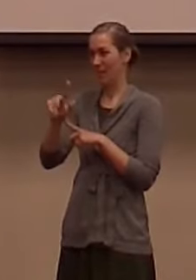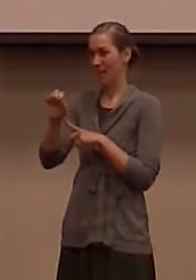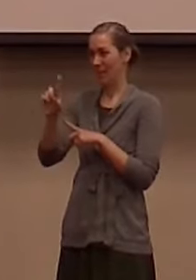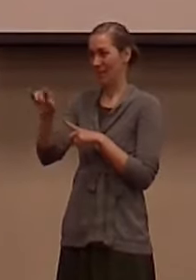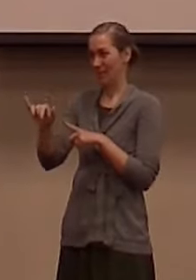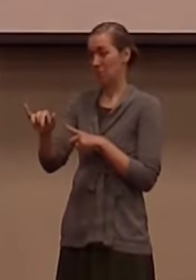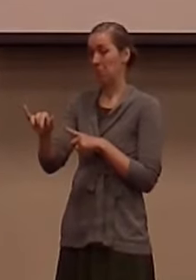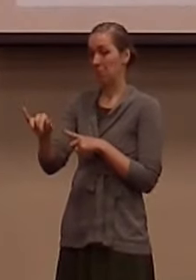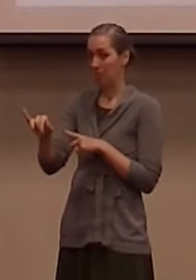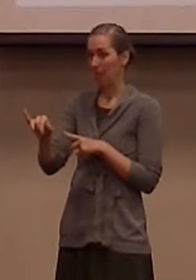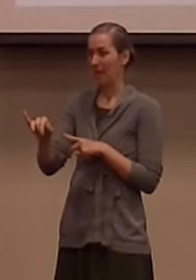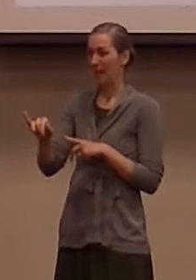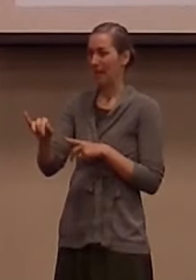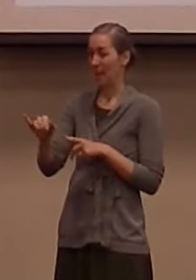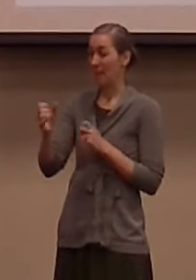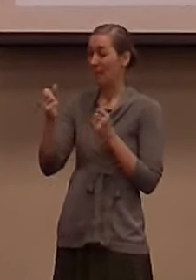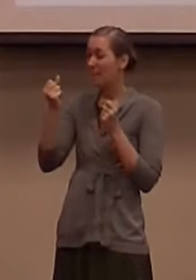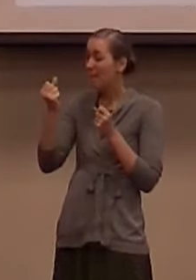years later,